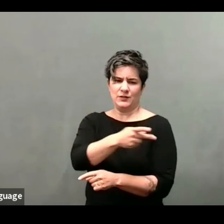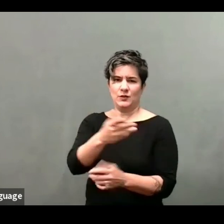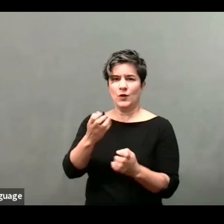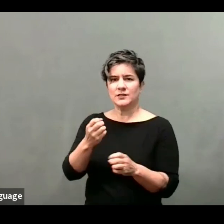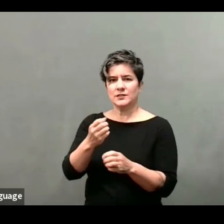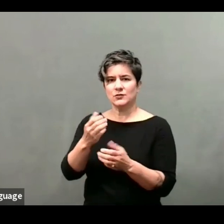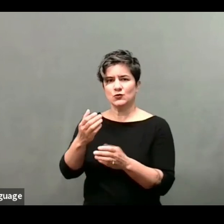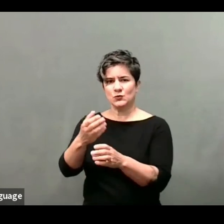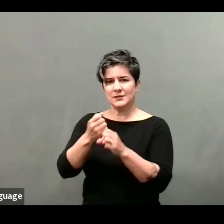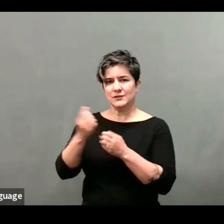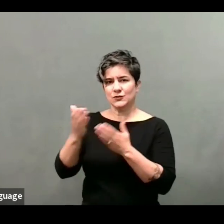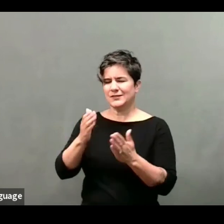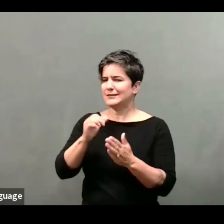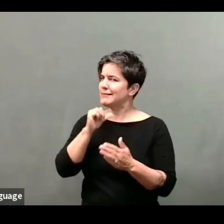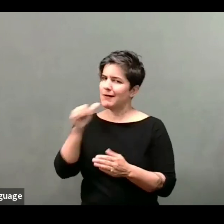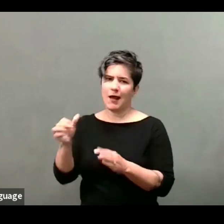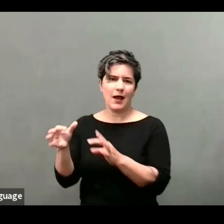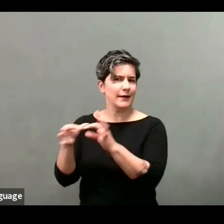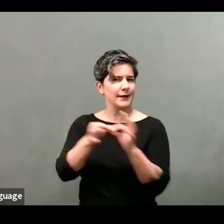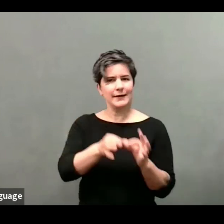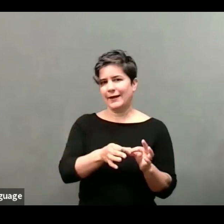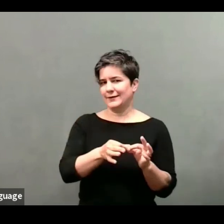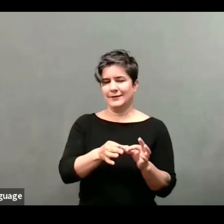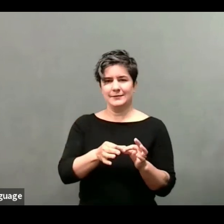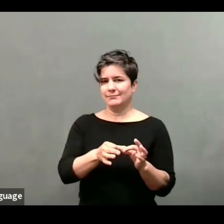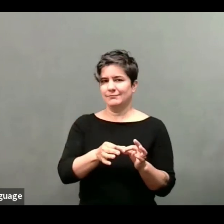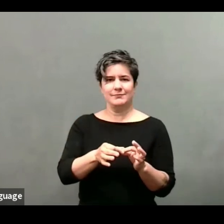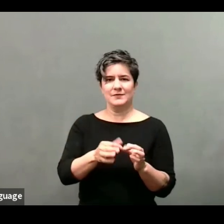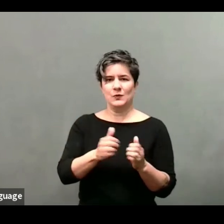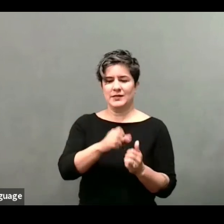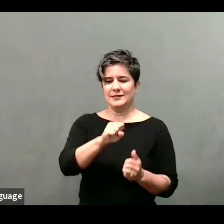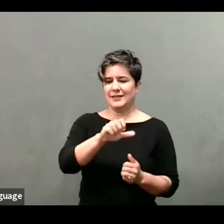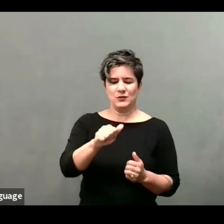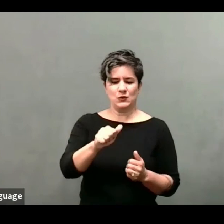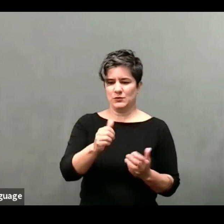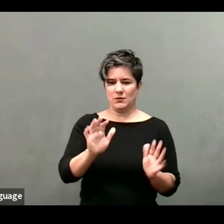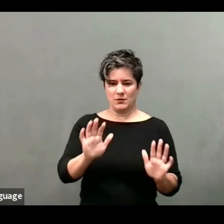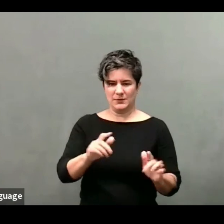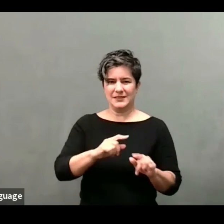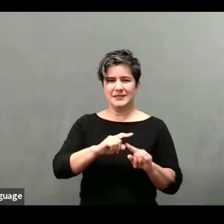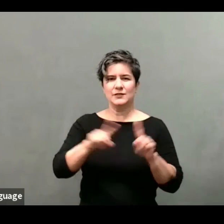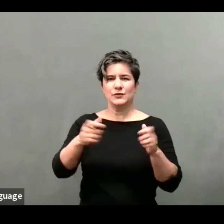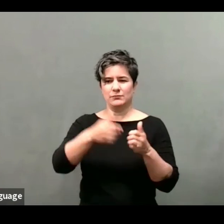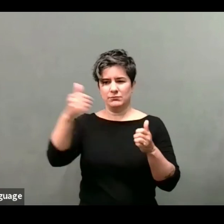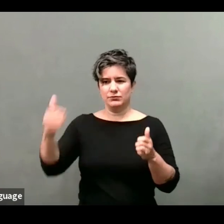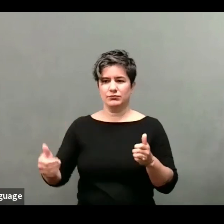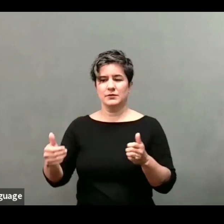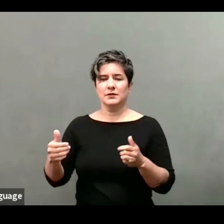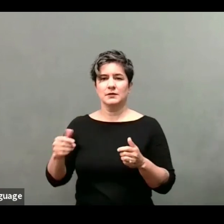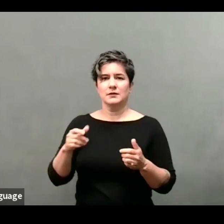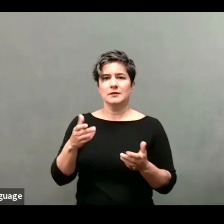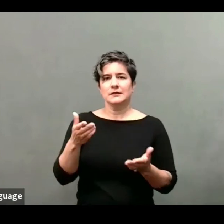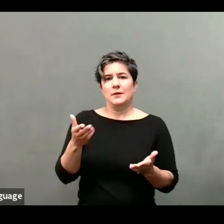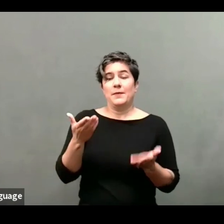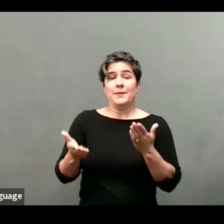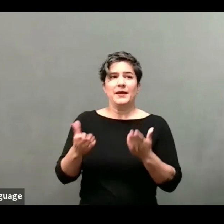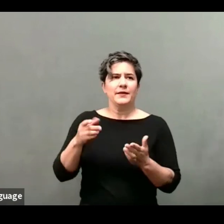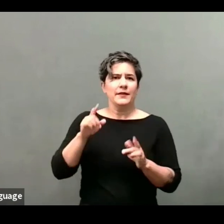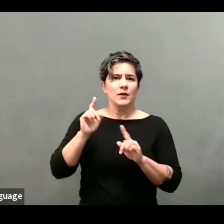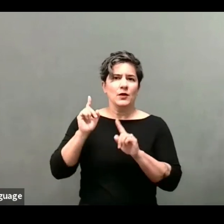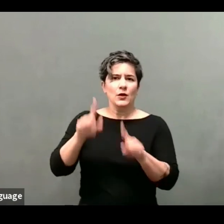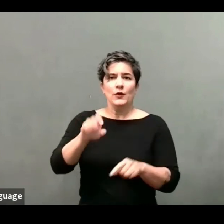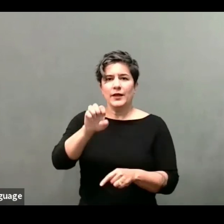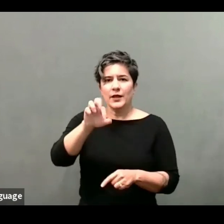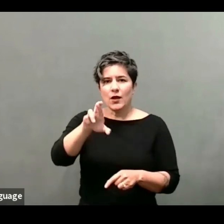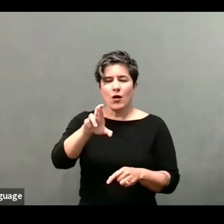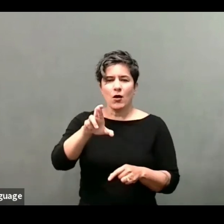example, if they were waiting in the ER waiting room for a while and now they need a dose of their blood pressure